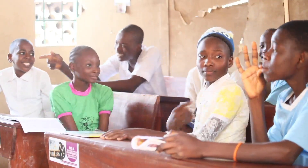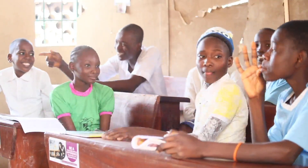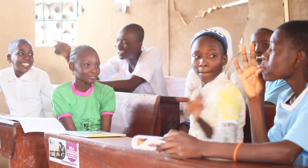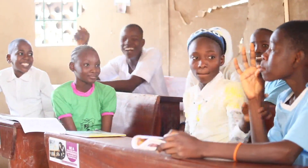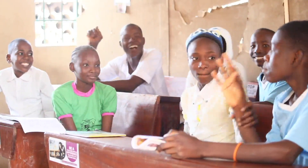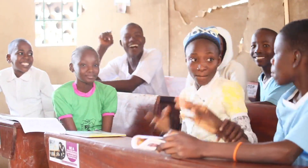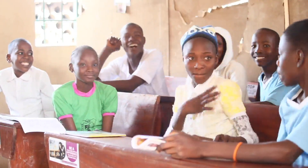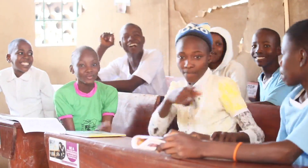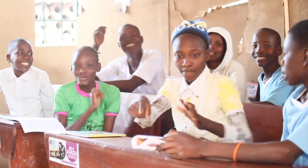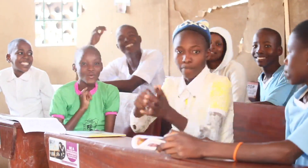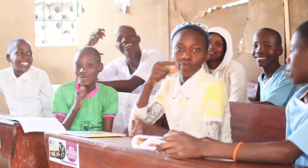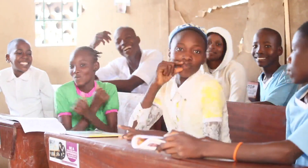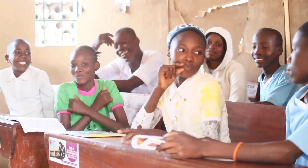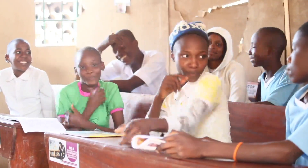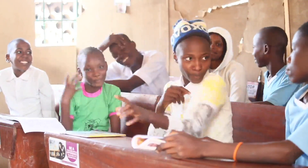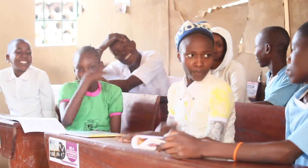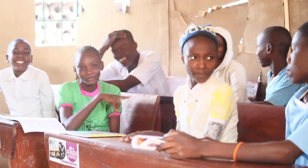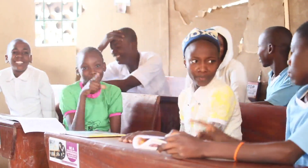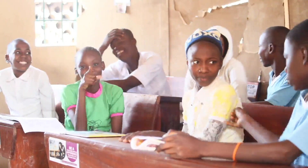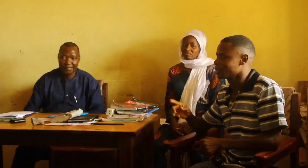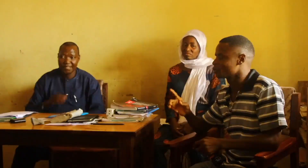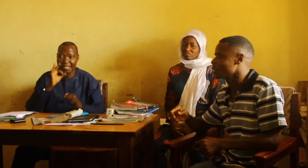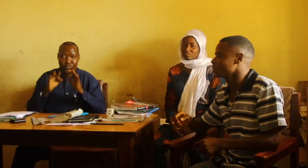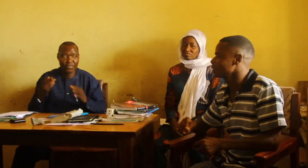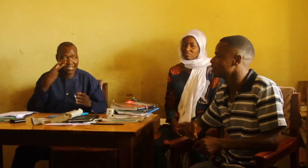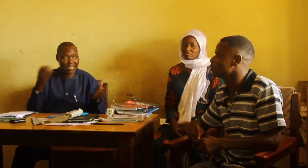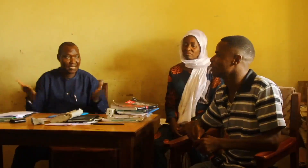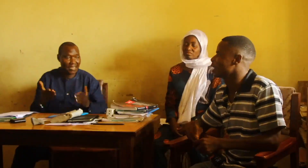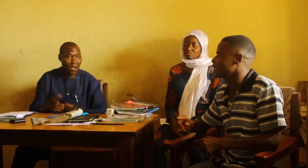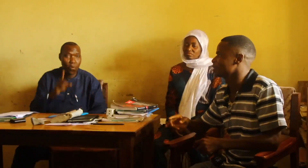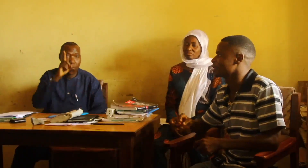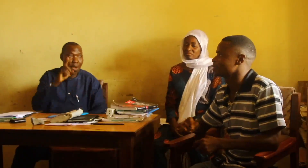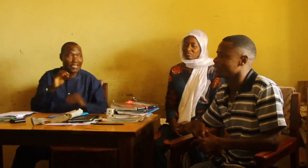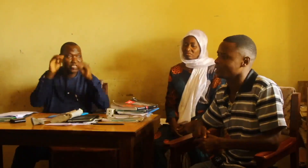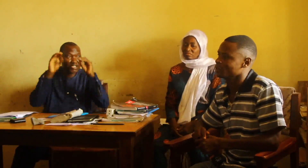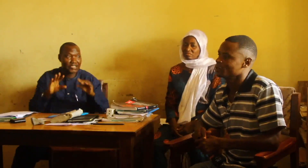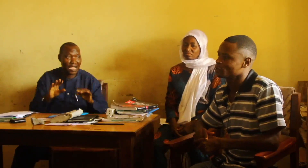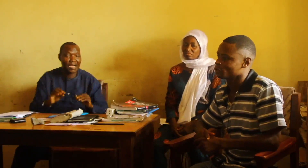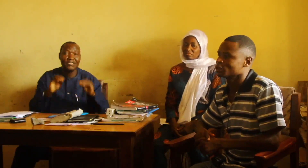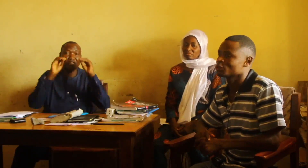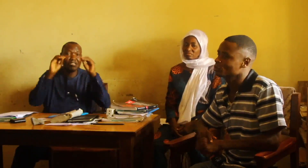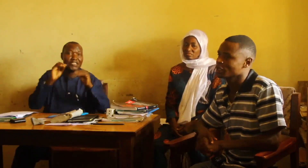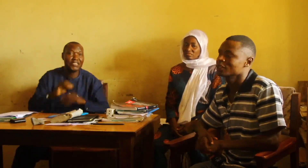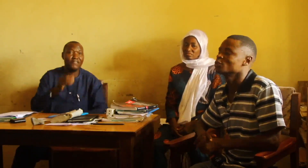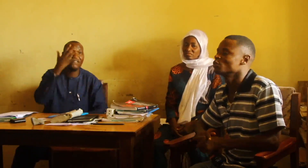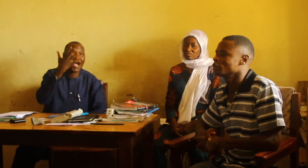to give them better education, and better future. As we are saying, we are 8 staff here, so the subject is 2 months.